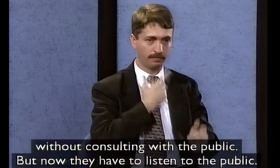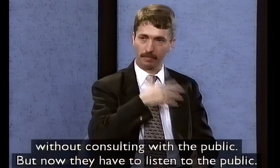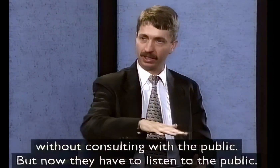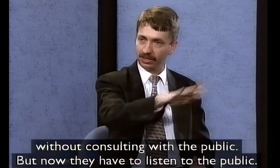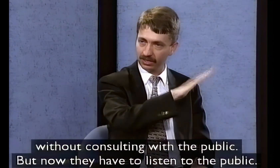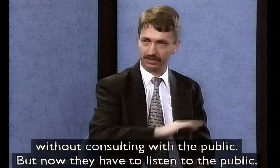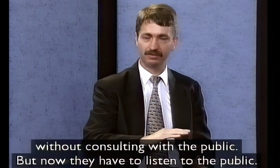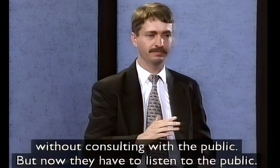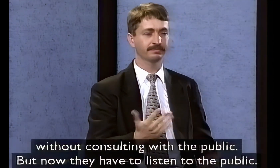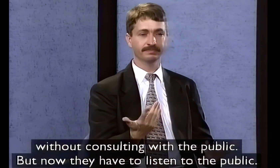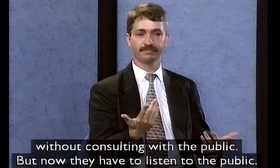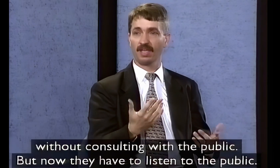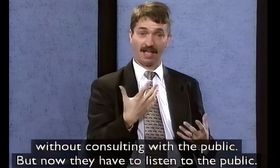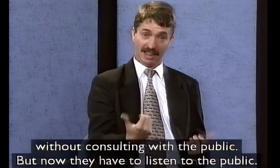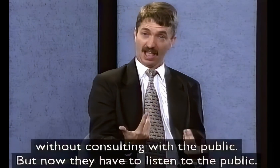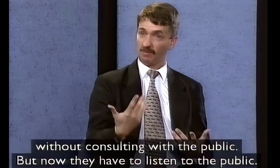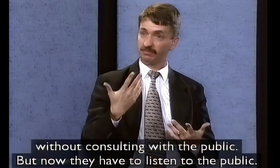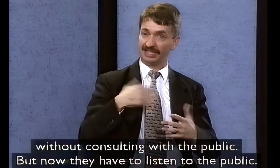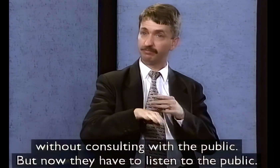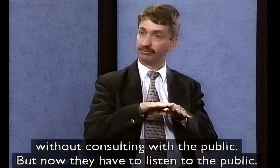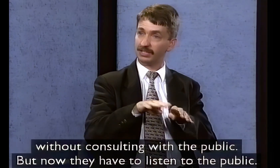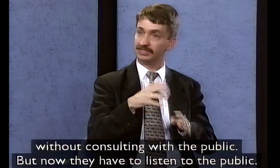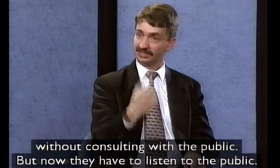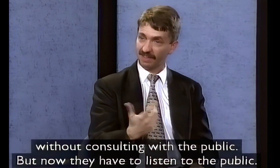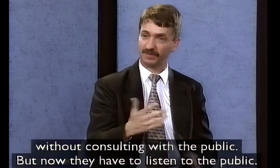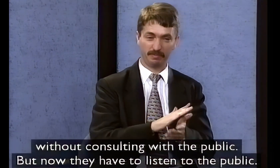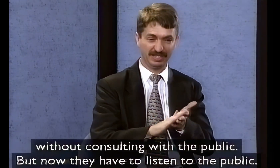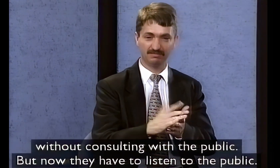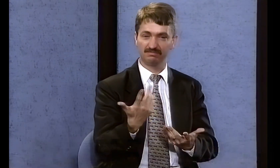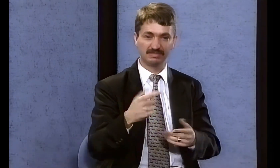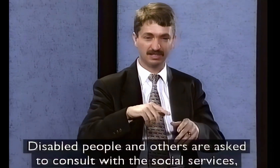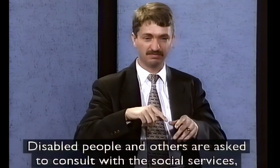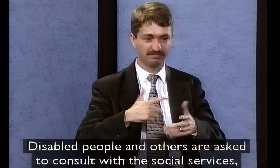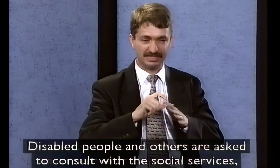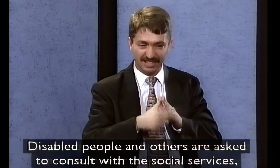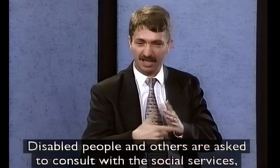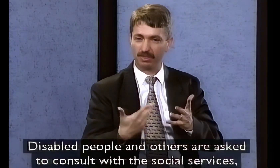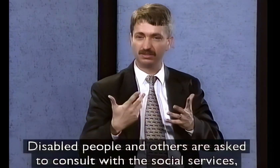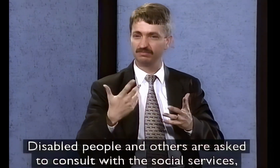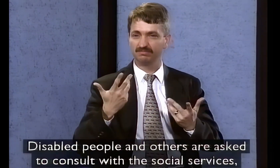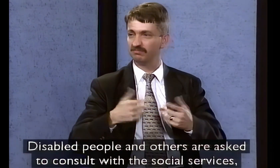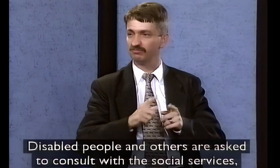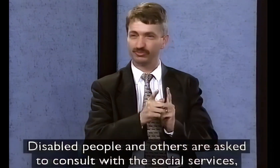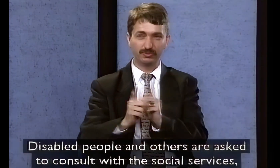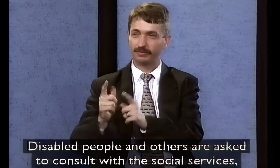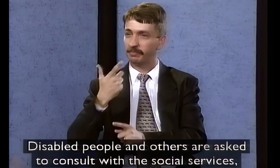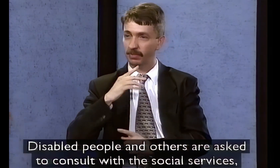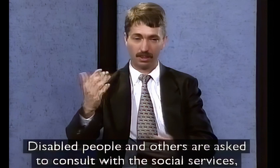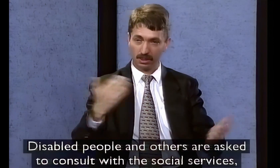they have to listen to the public. The Act's been put into practice so that disabled people and others are asked to consult with the